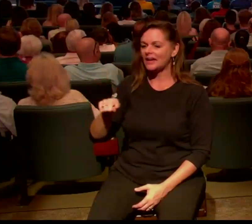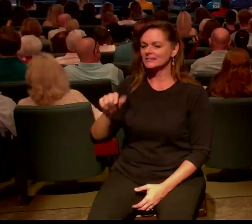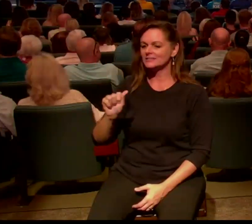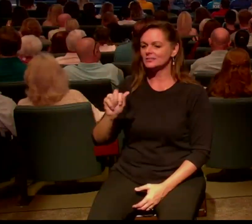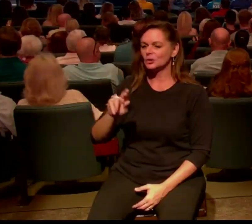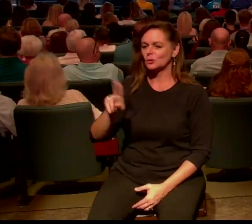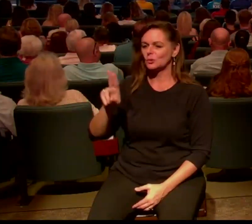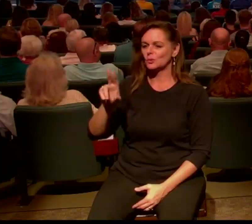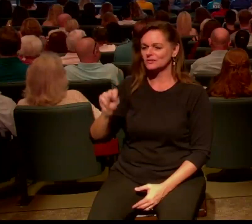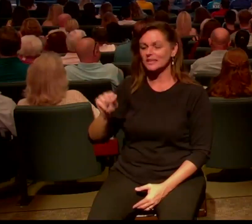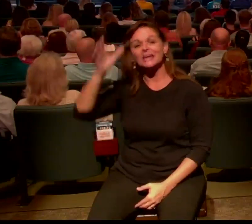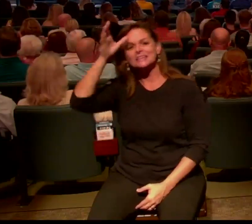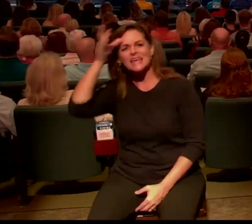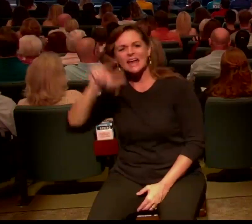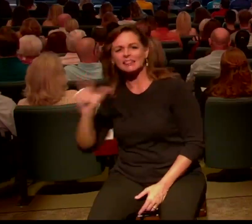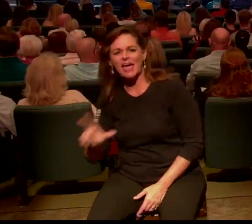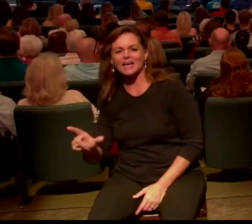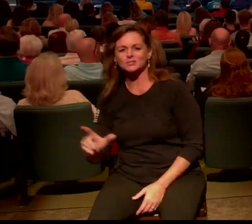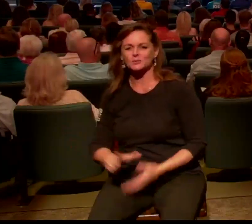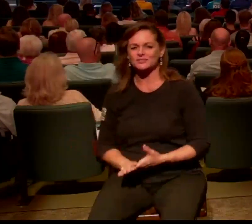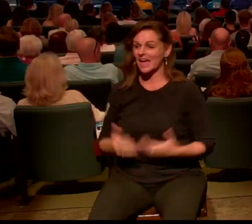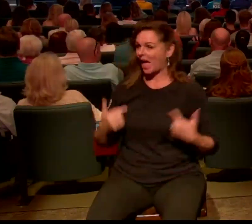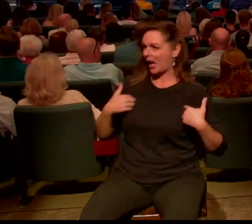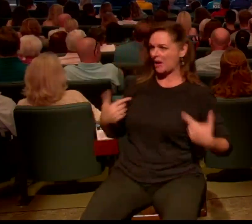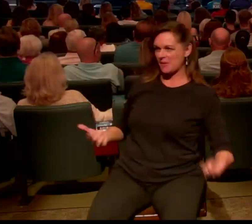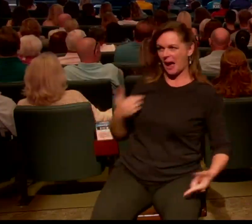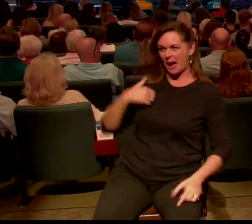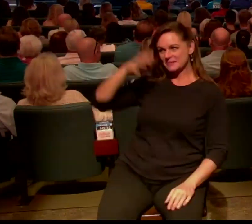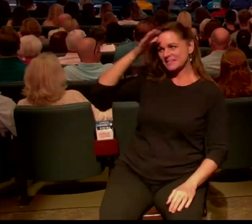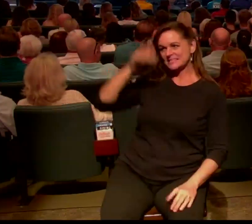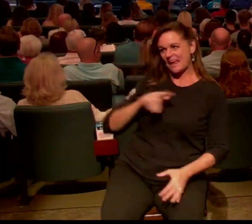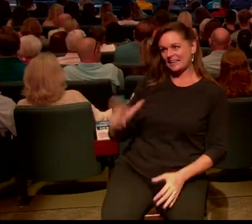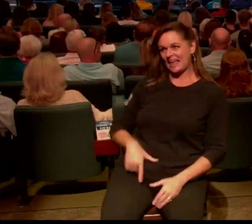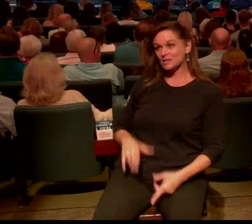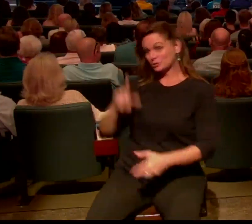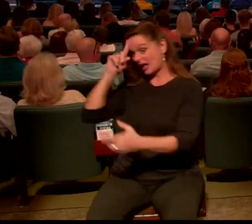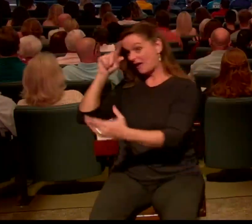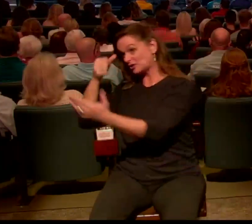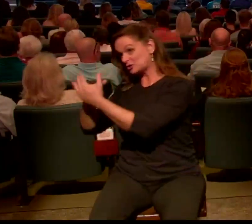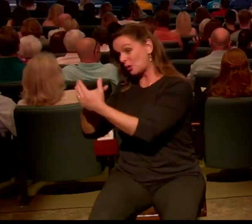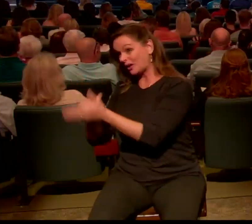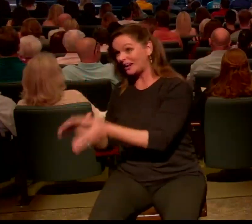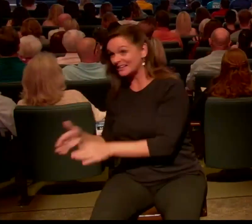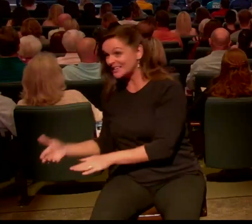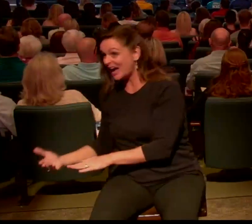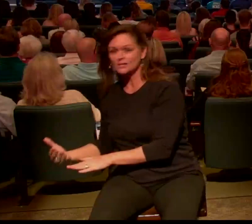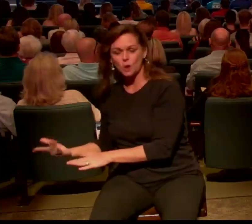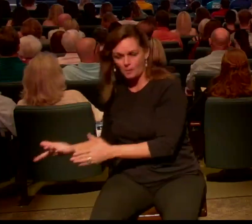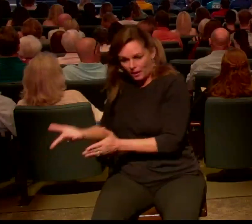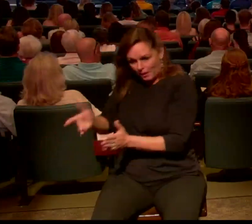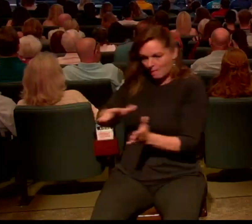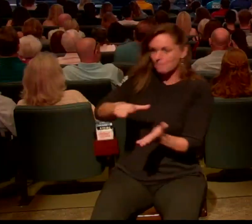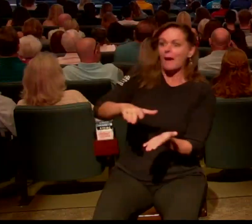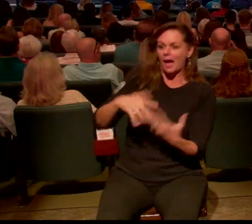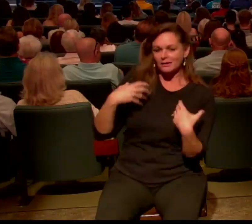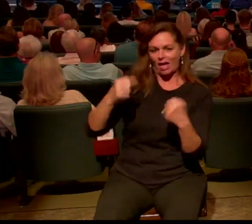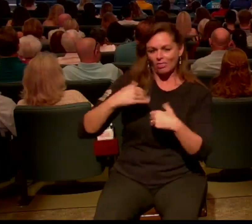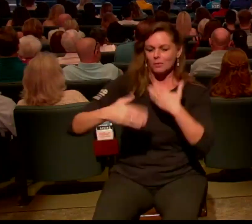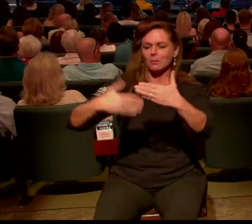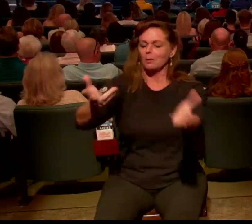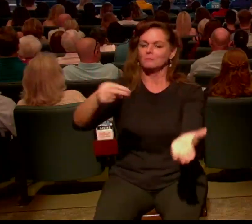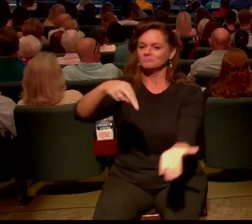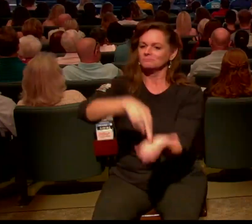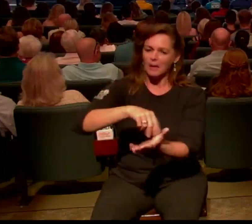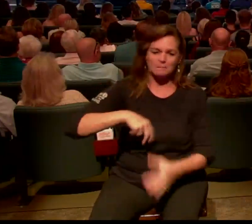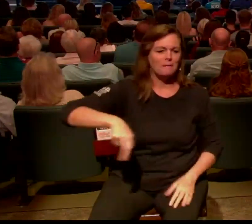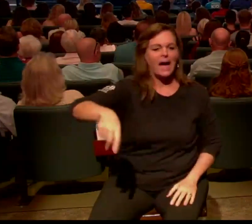And he loves that title. He's, Daddy Lazarus. Yeah, I keep coming back. And I keep coming, and he does. He keeps coming back.